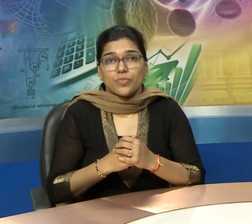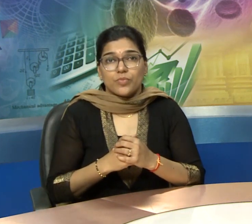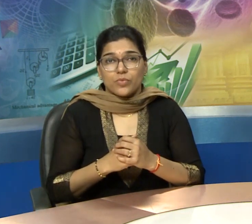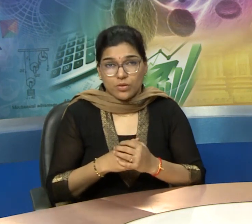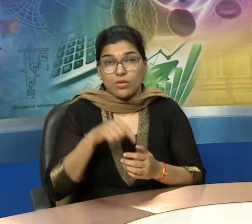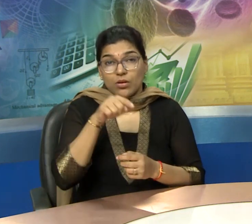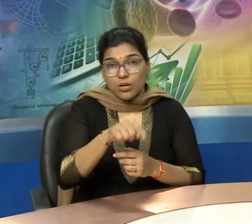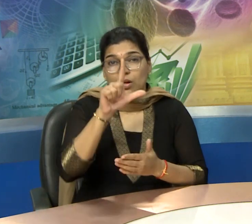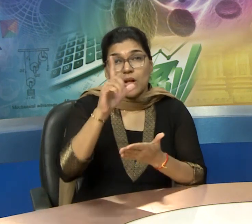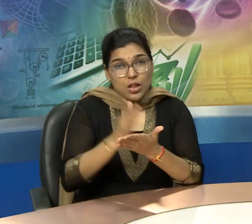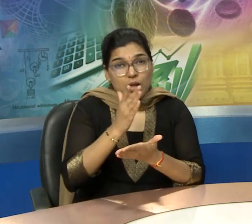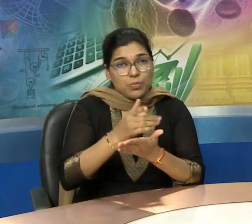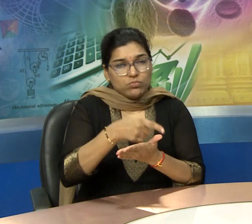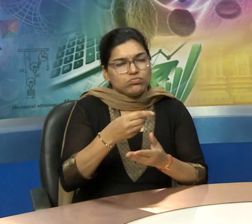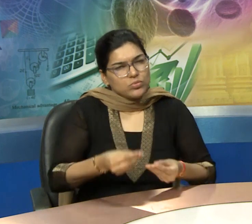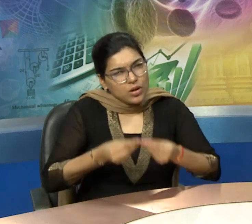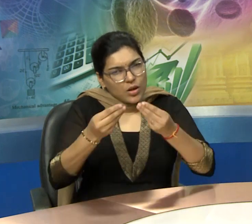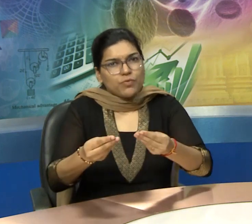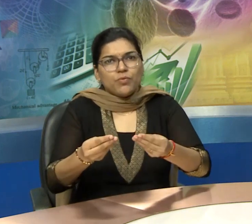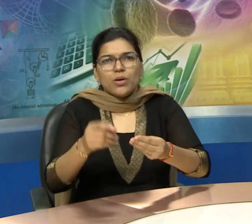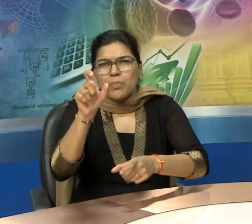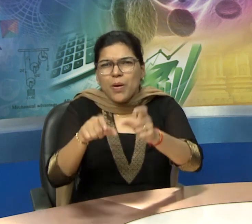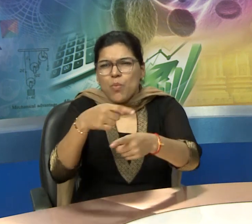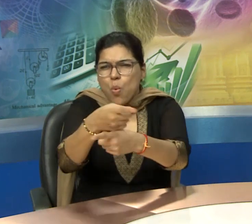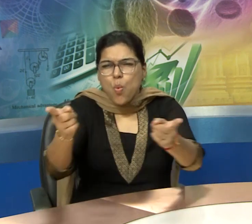We know that its name is recreation.